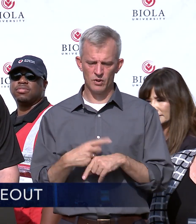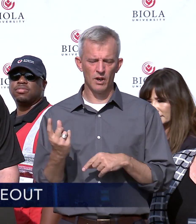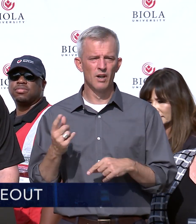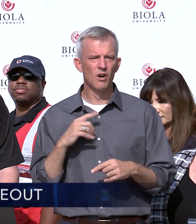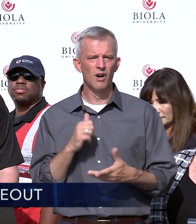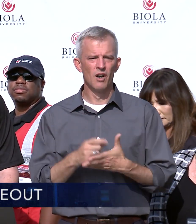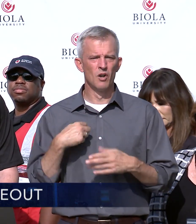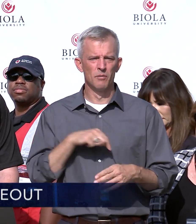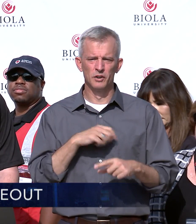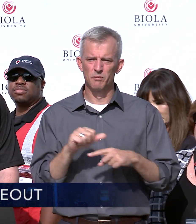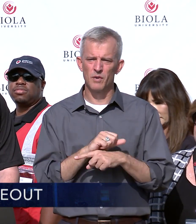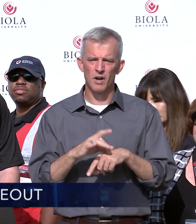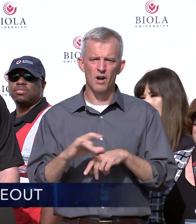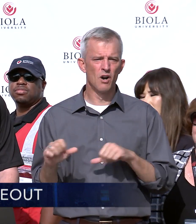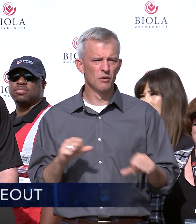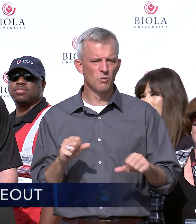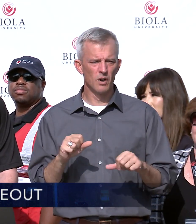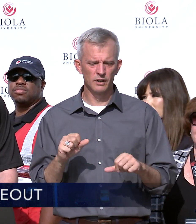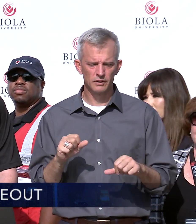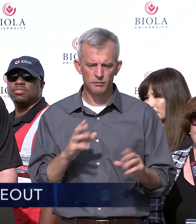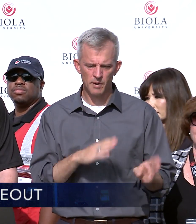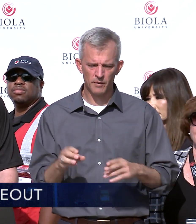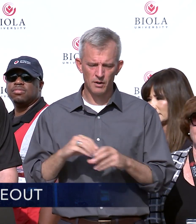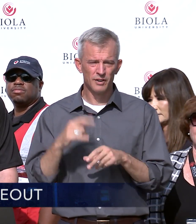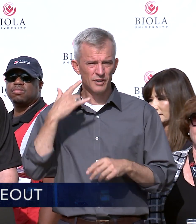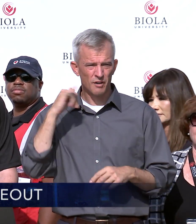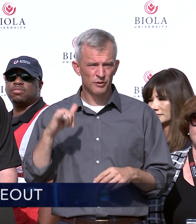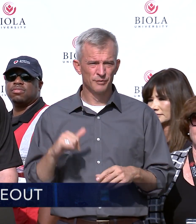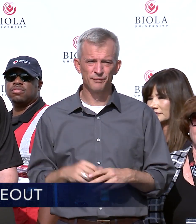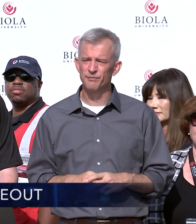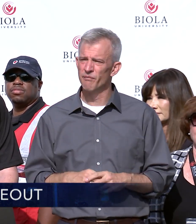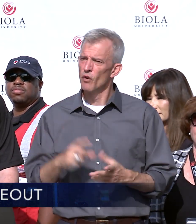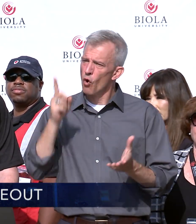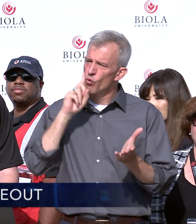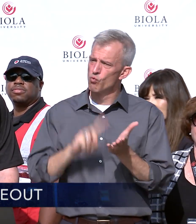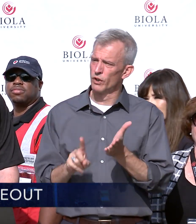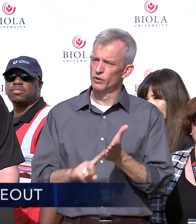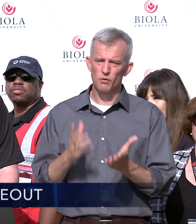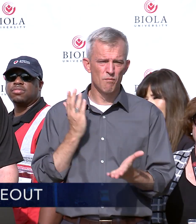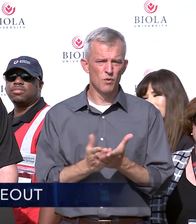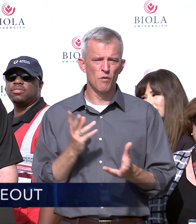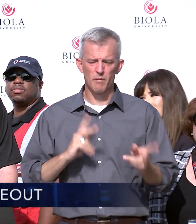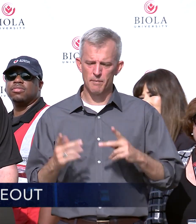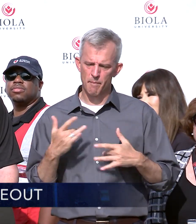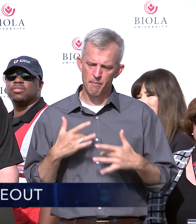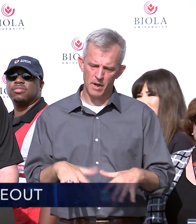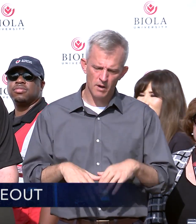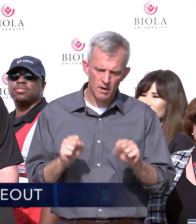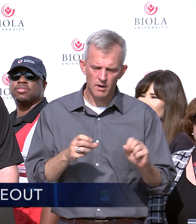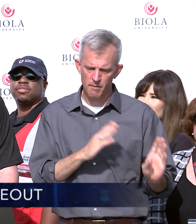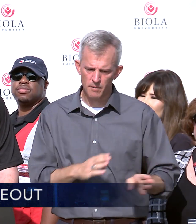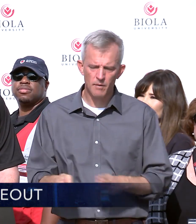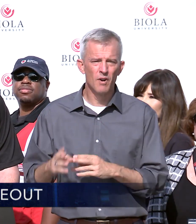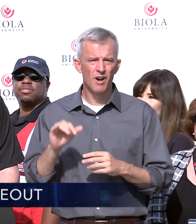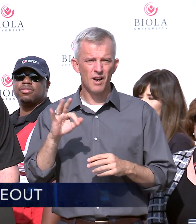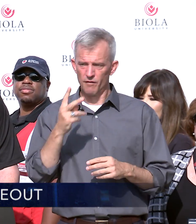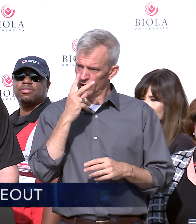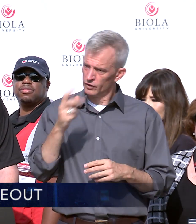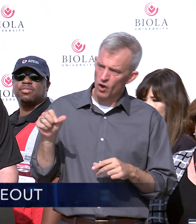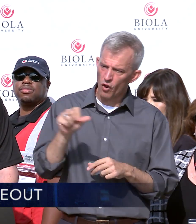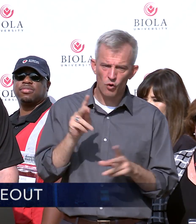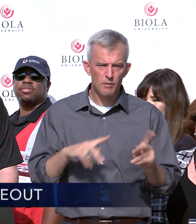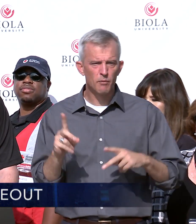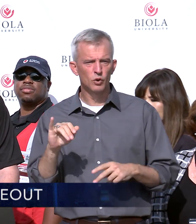preparedness in California. Research shows that people are most likely to take preparedness steps when they see others performing